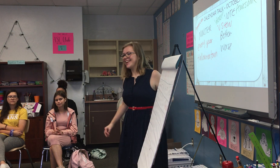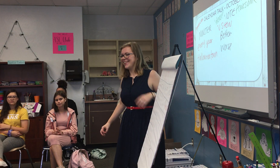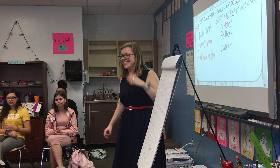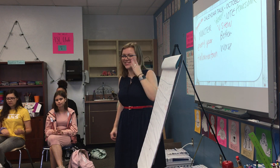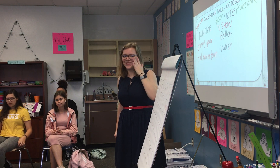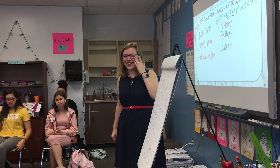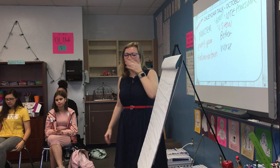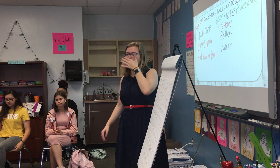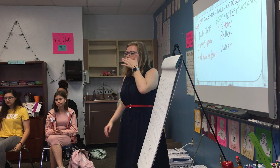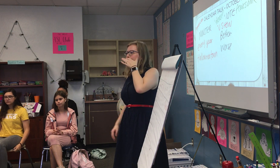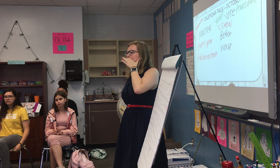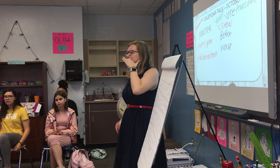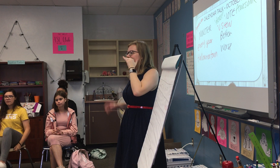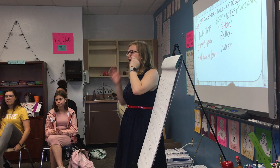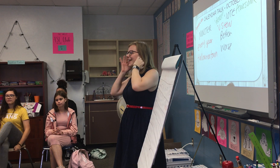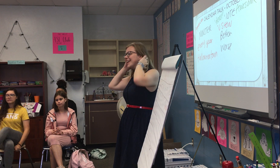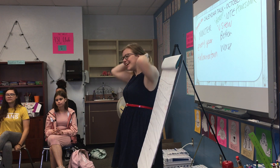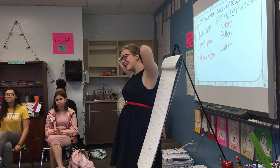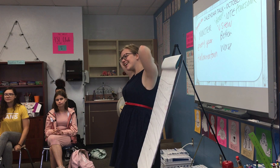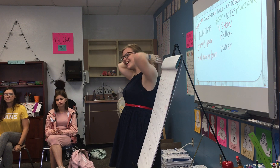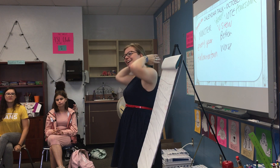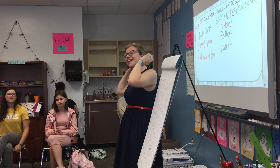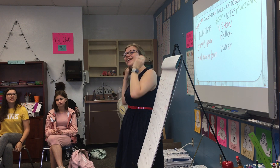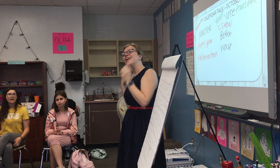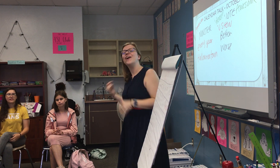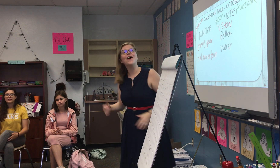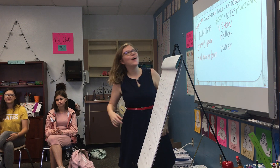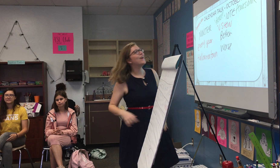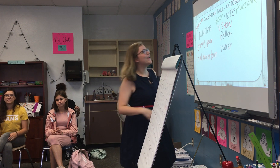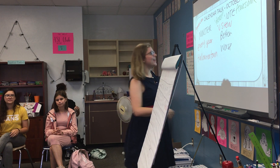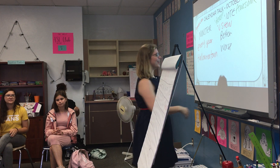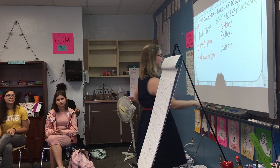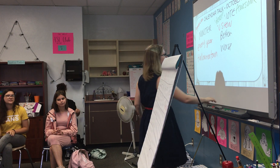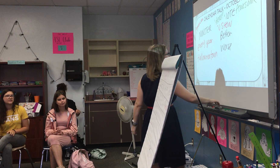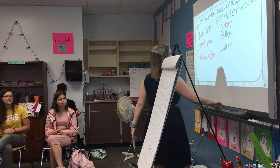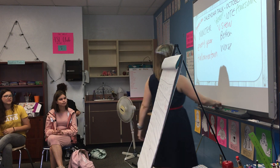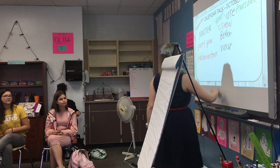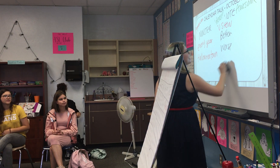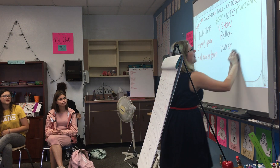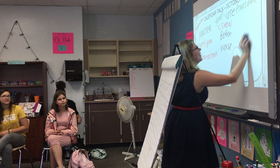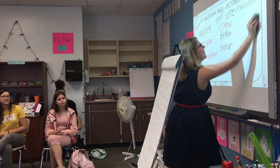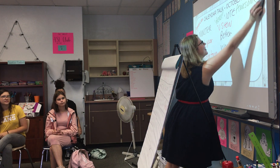Way to go. Man. Badly. All the Halloween songs.